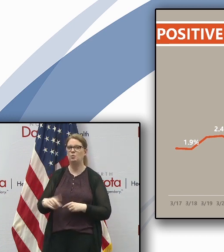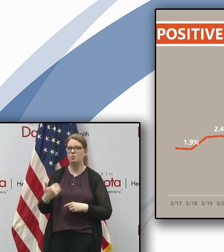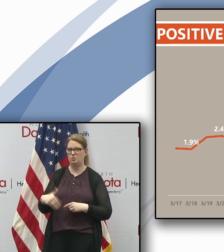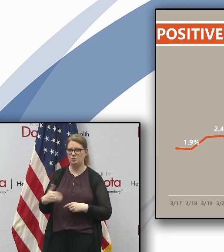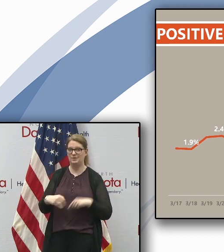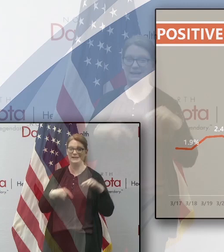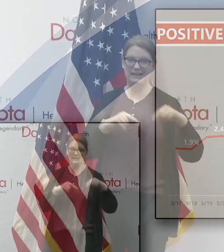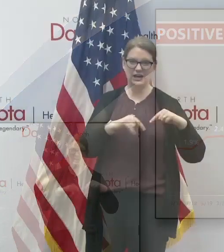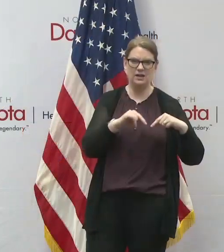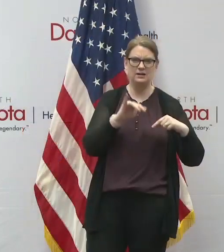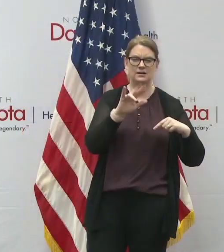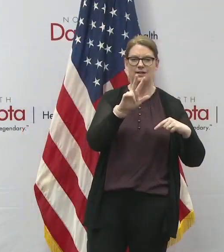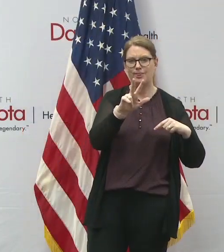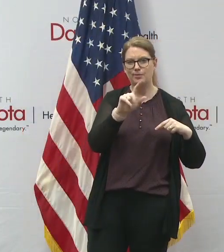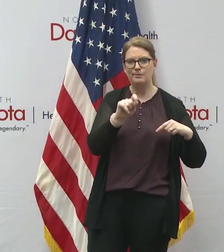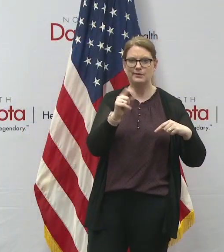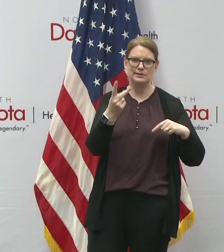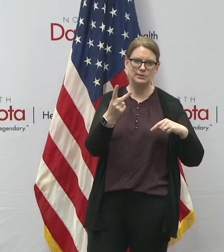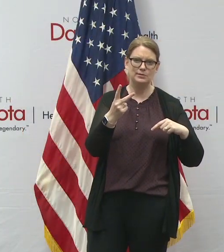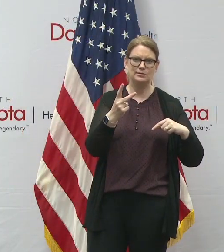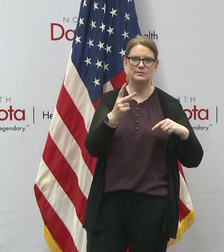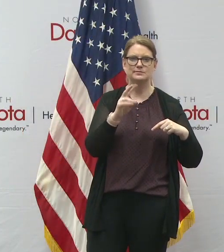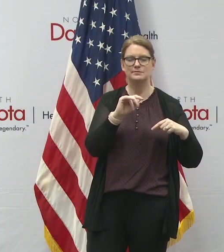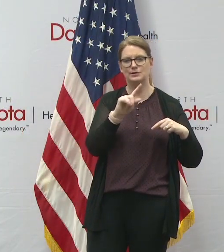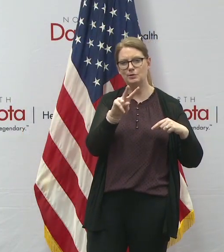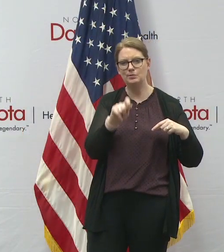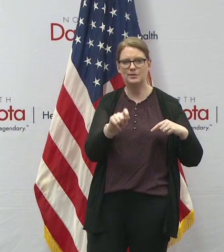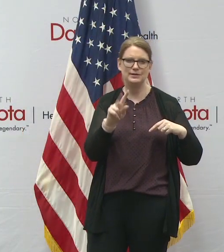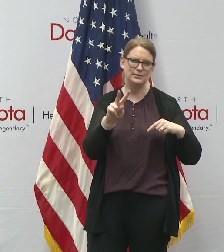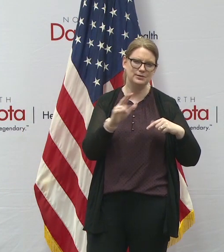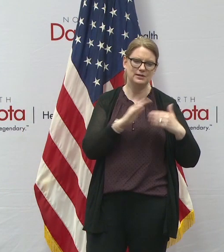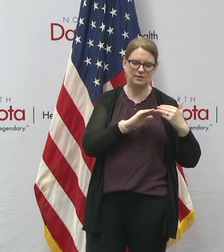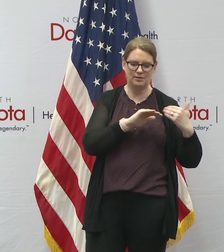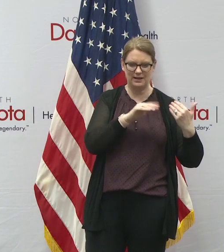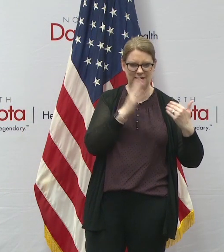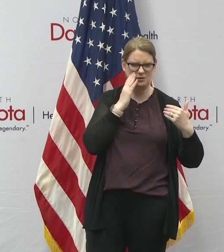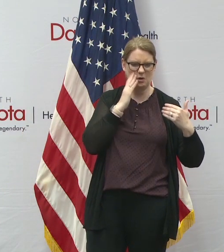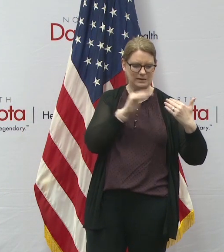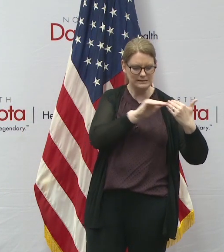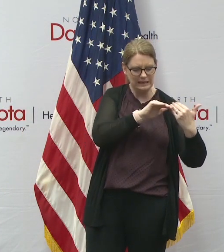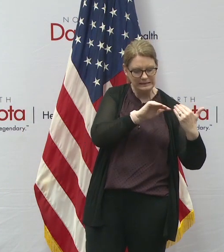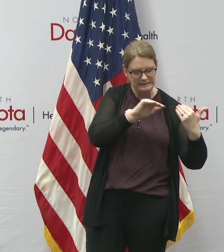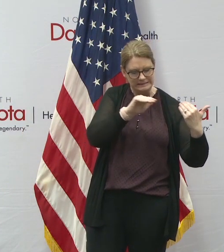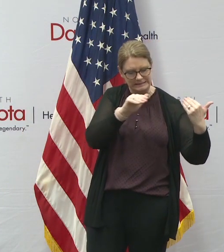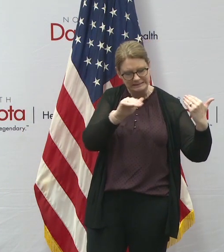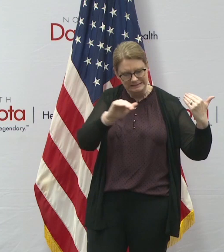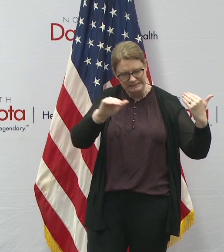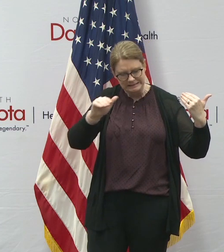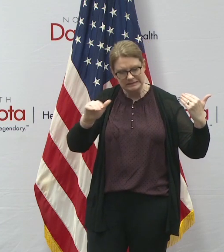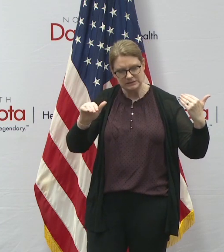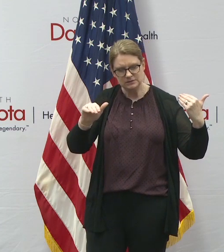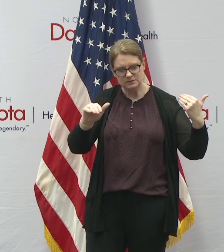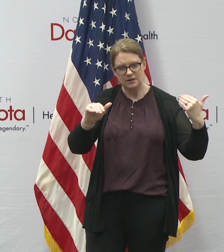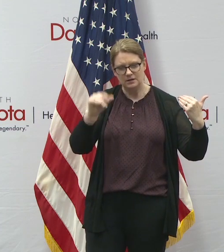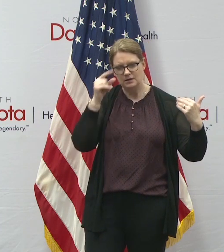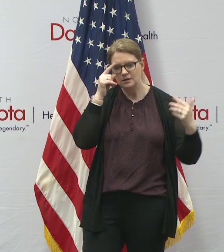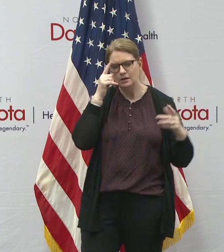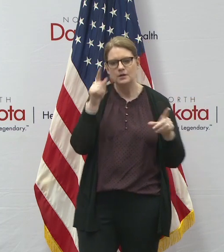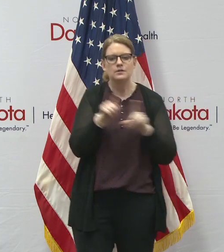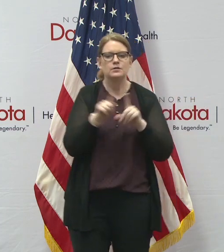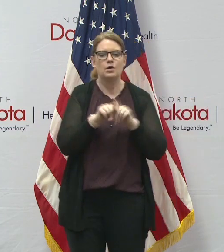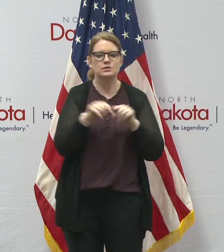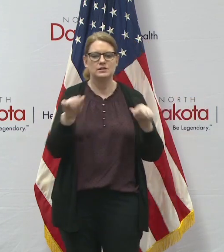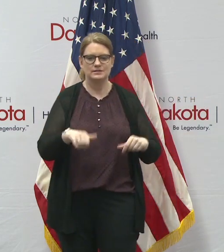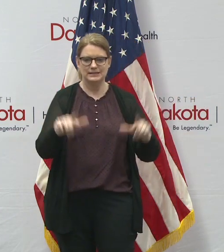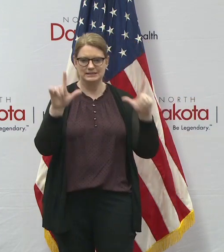are in great shape from the standpoint of how we're trending. We also have updated our slide that